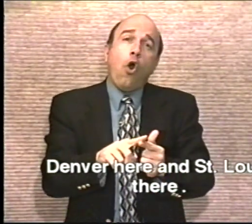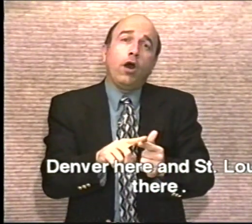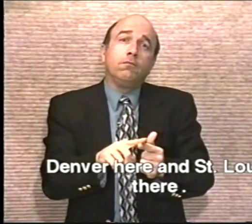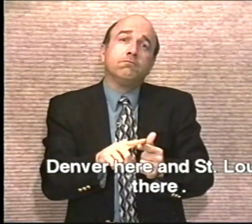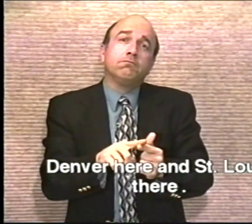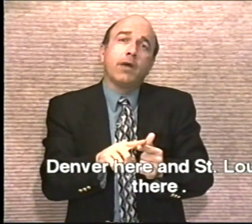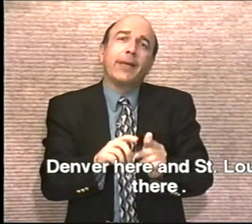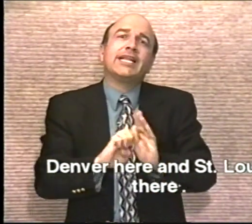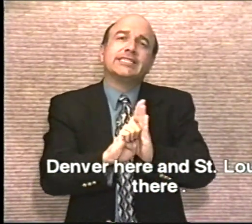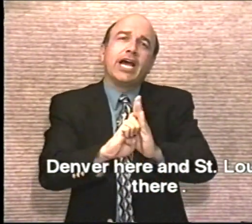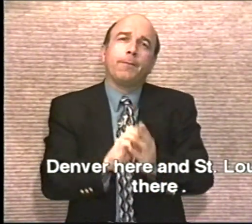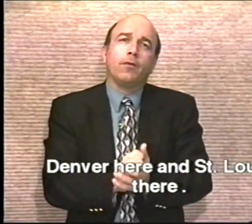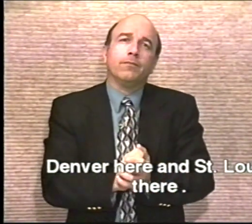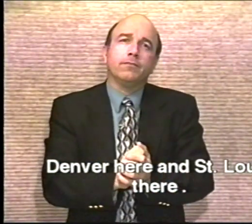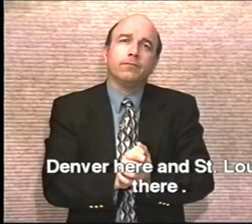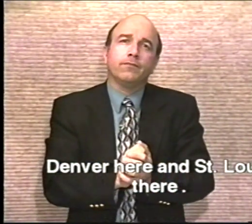Or, this example.